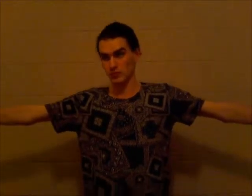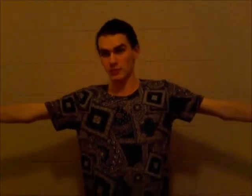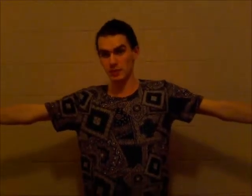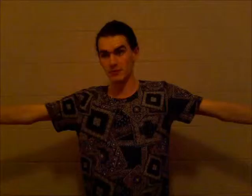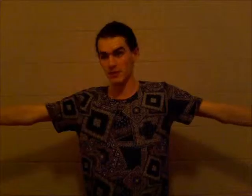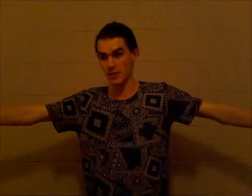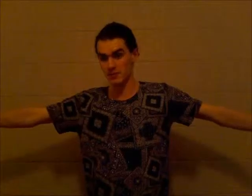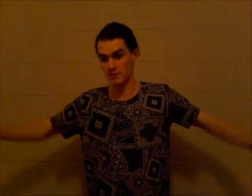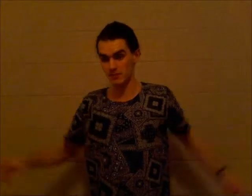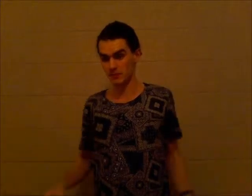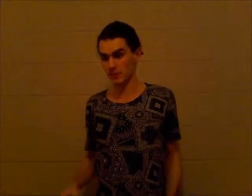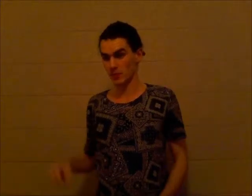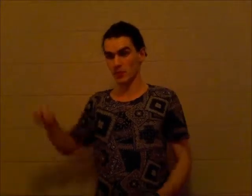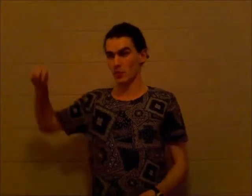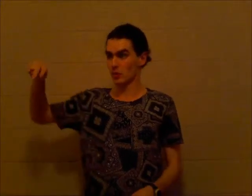be a fat man,